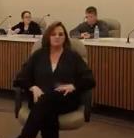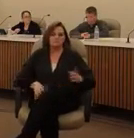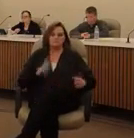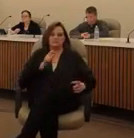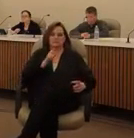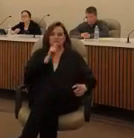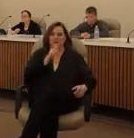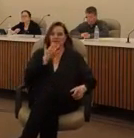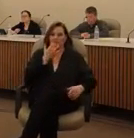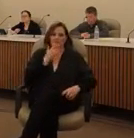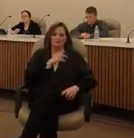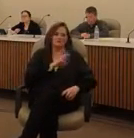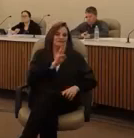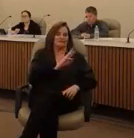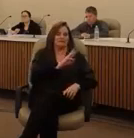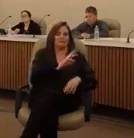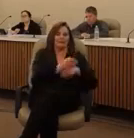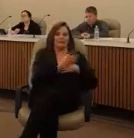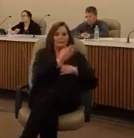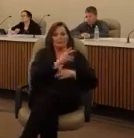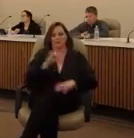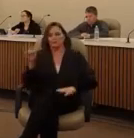a.m. in a residential neighborhood.